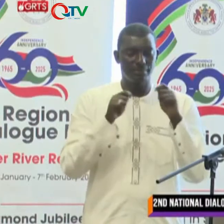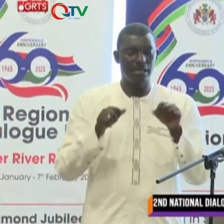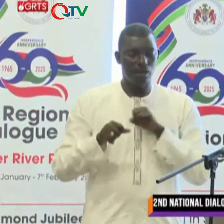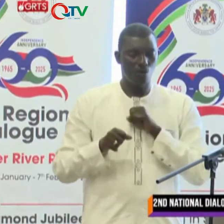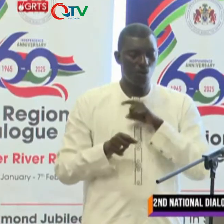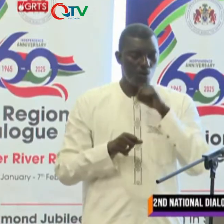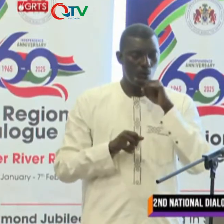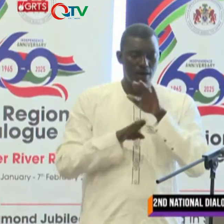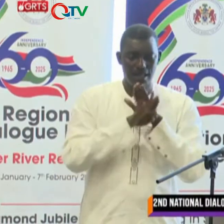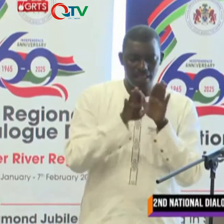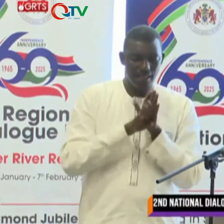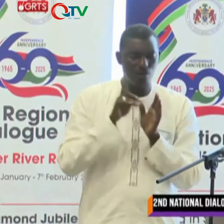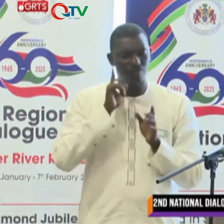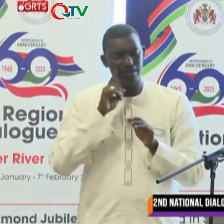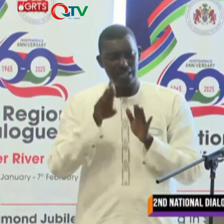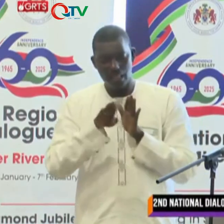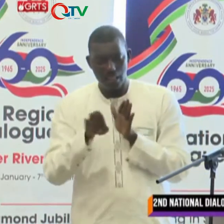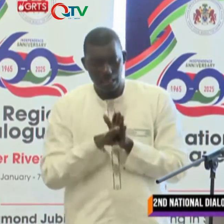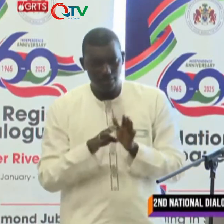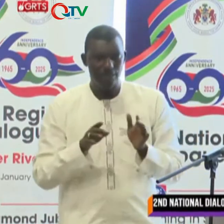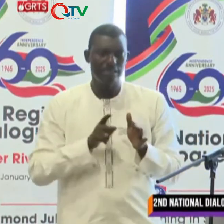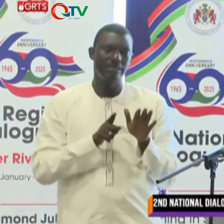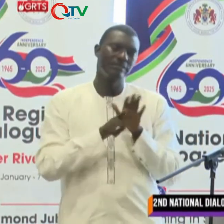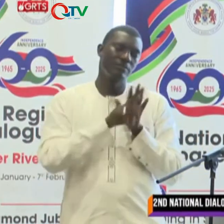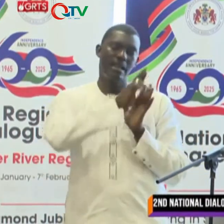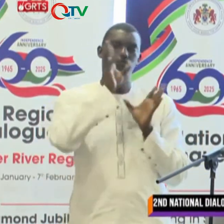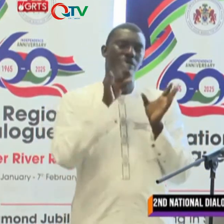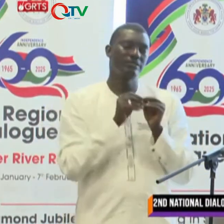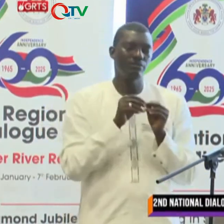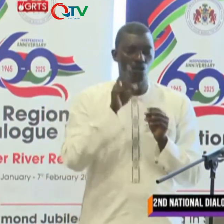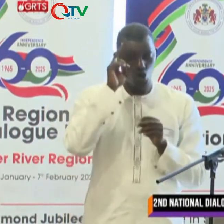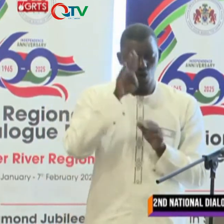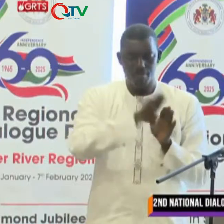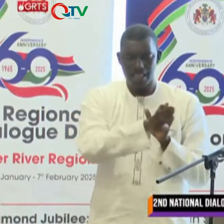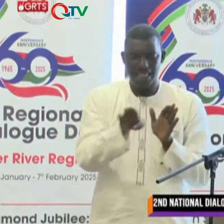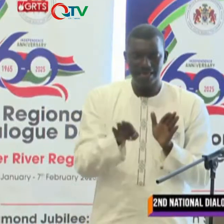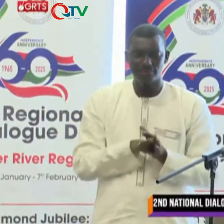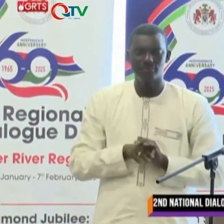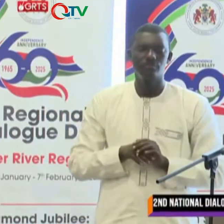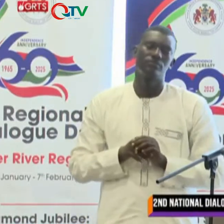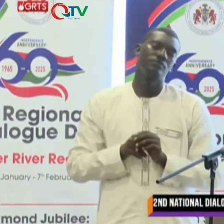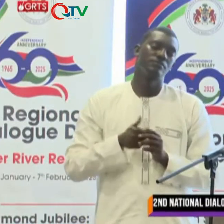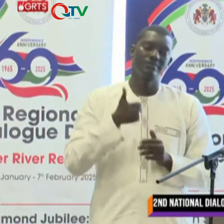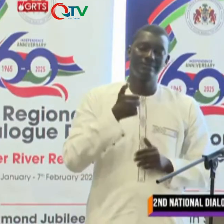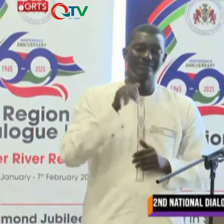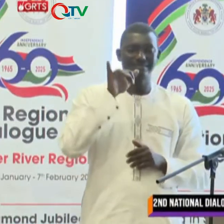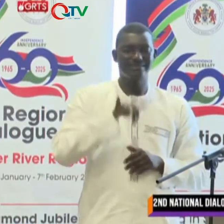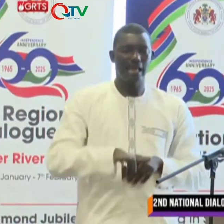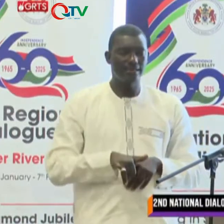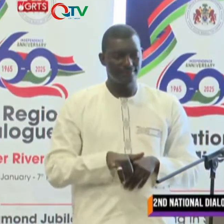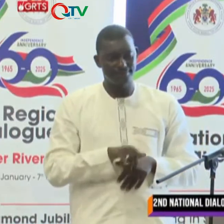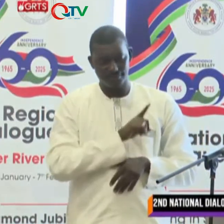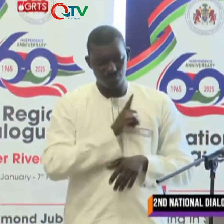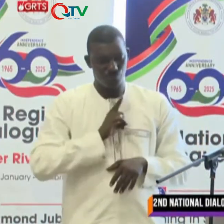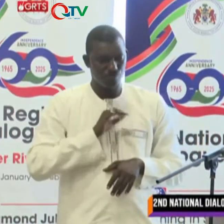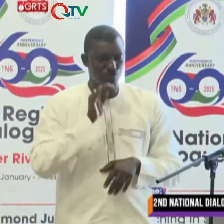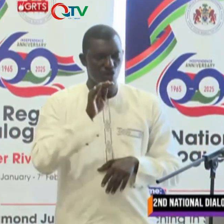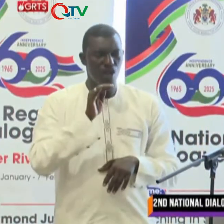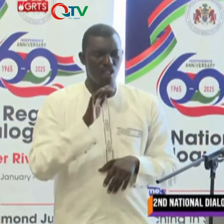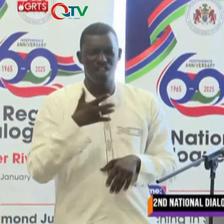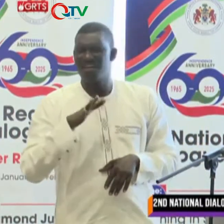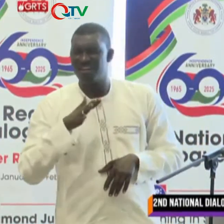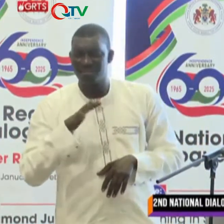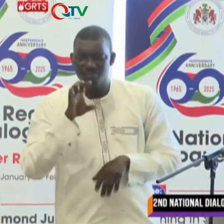National Assembly National Anthem say, homeland, is 60 years, and that's an achievement. From where we are coming, we are called an improbable